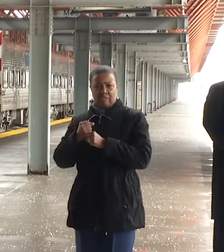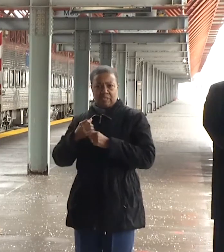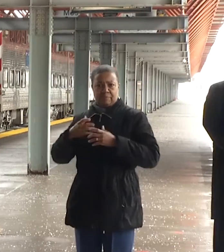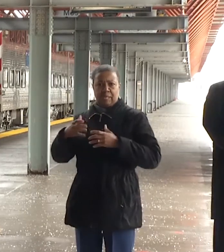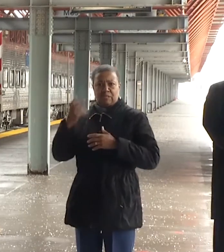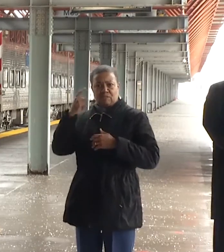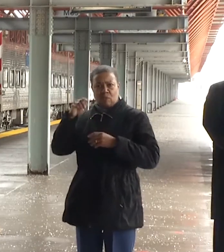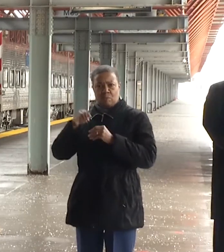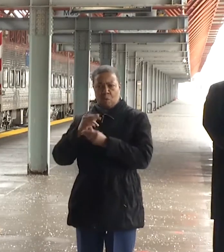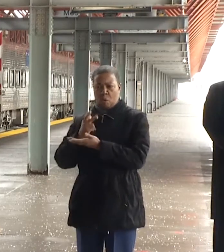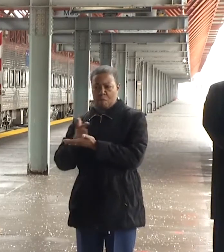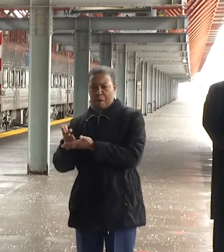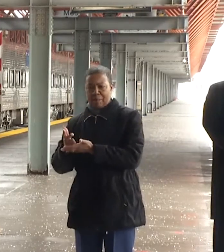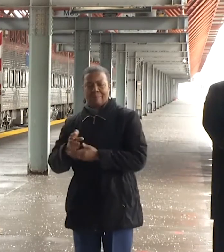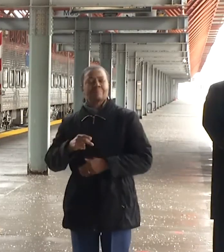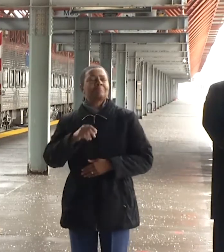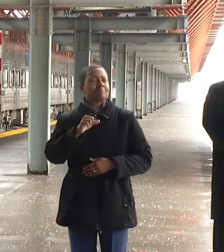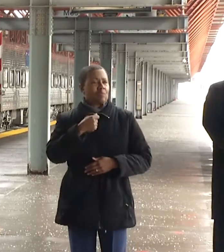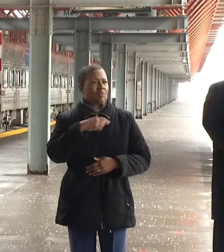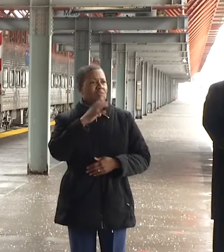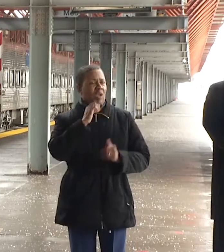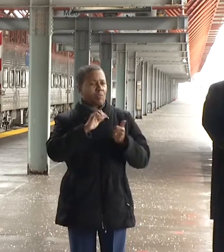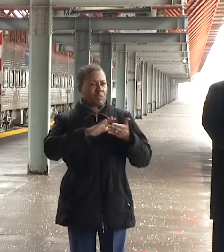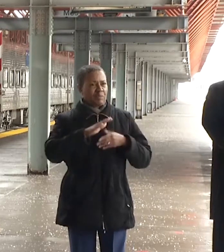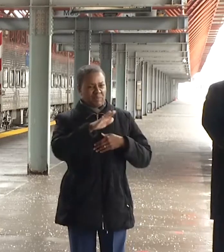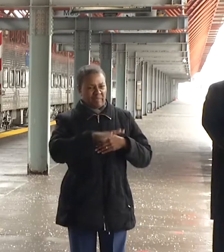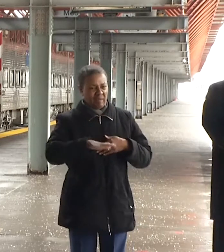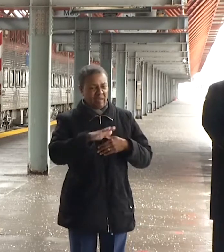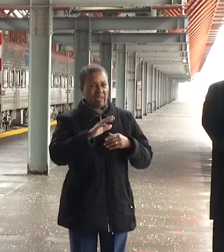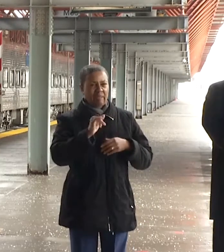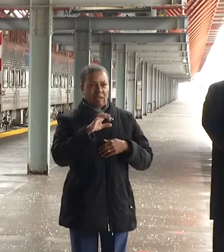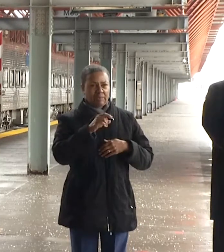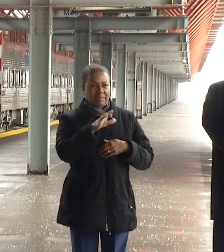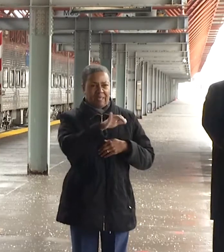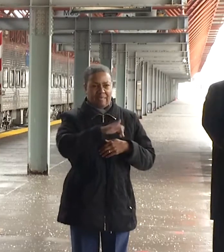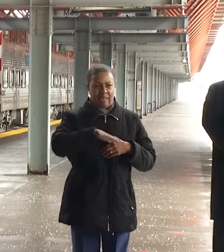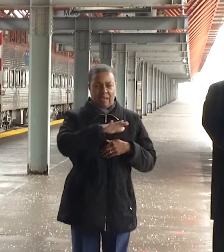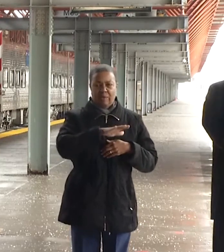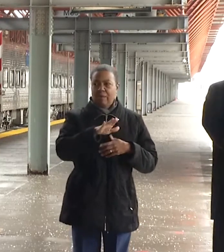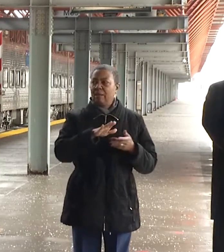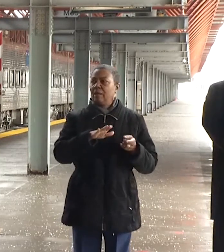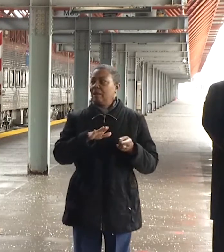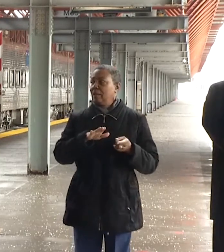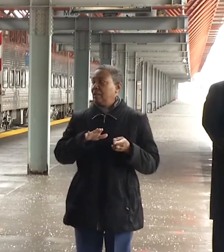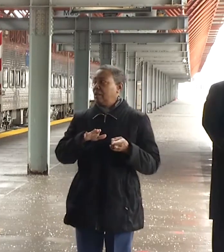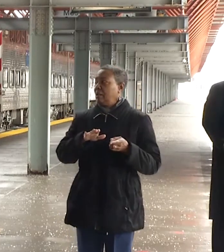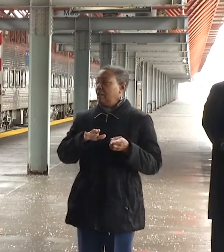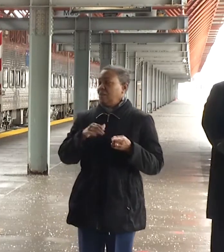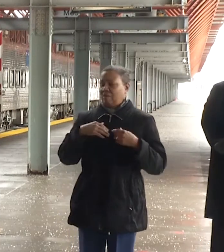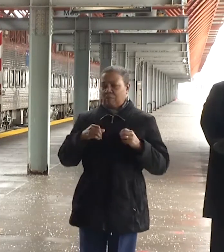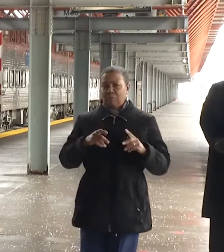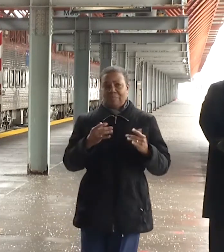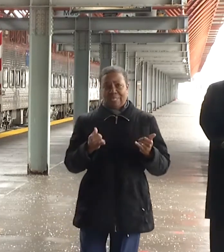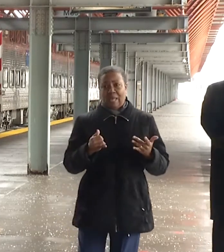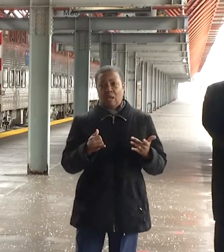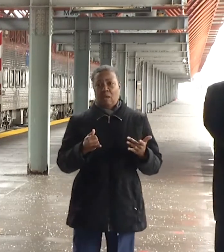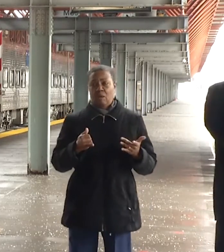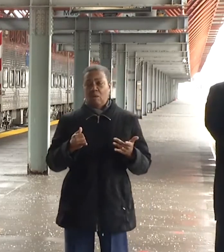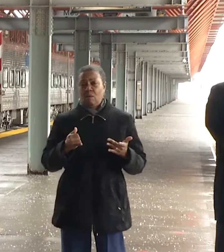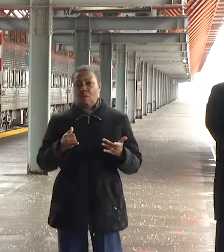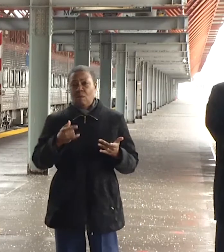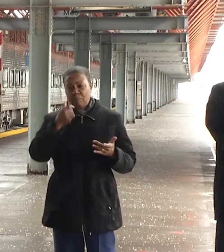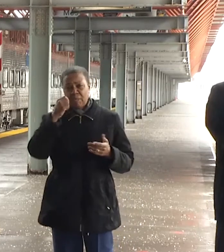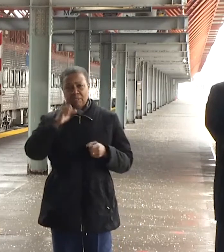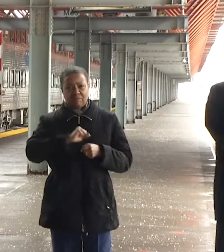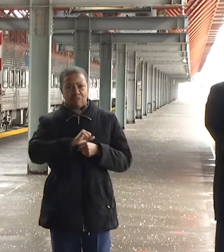parking? The answer is yeah. We've talked with the community out there and the aldermen out there, and we're looking at that opportunity right now in COVID. Certainly,